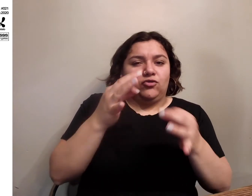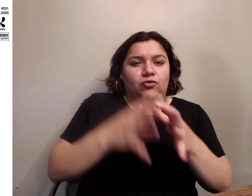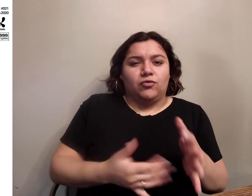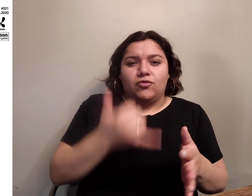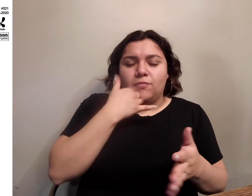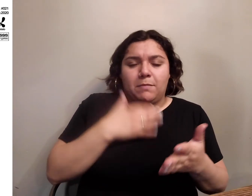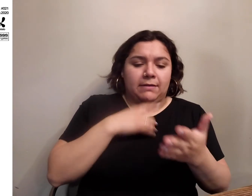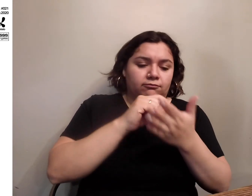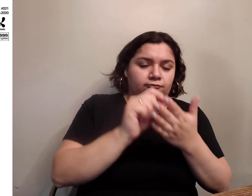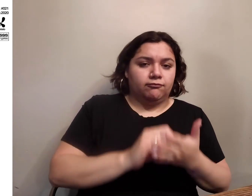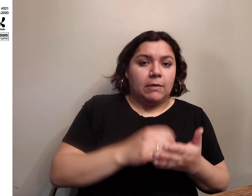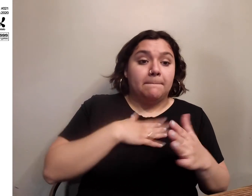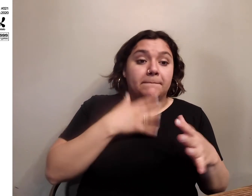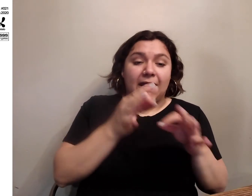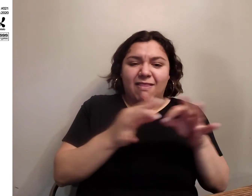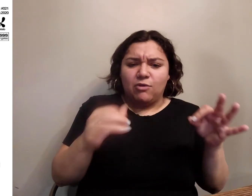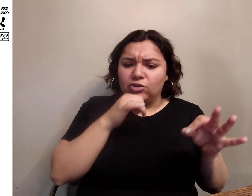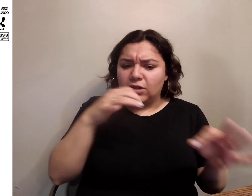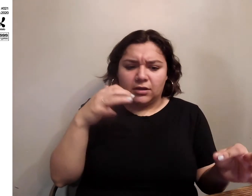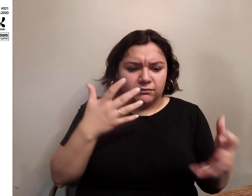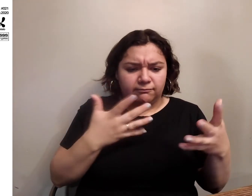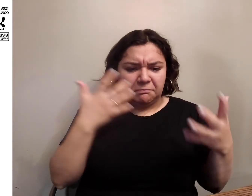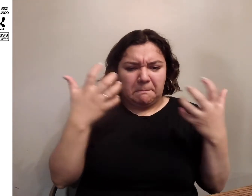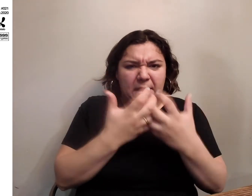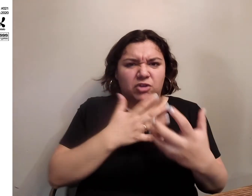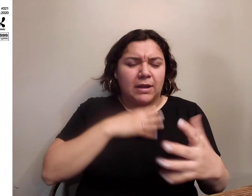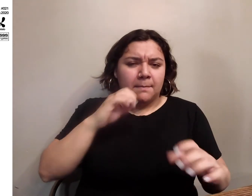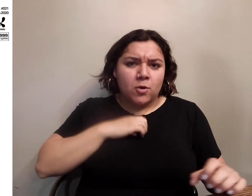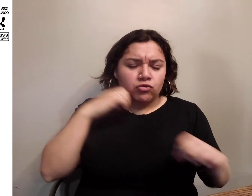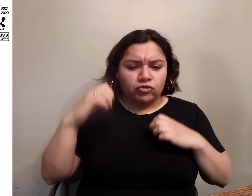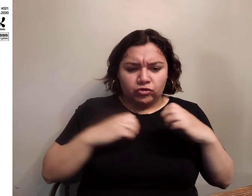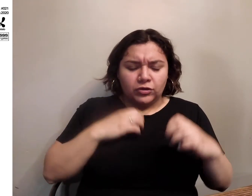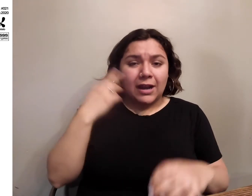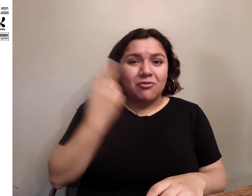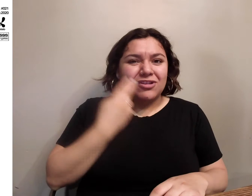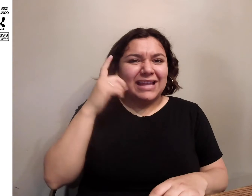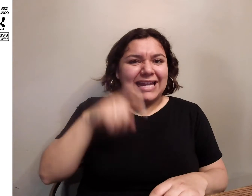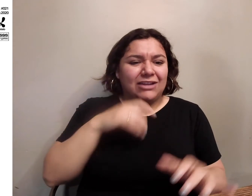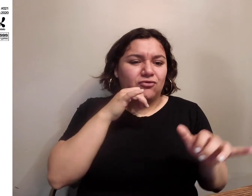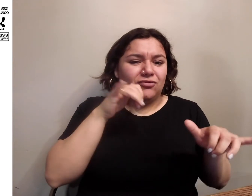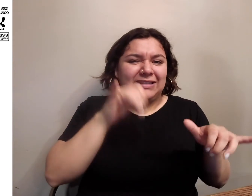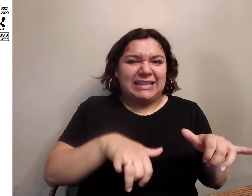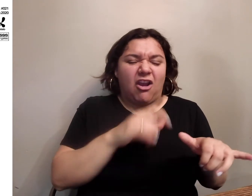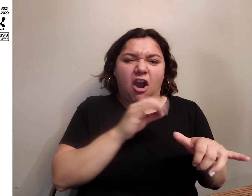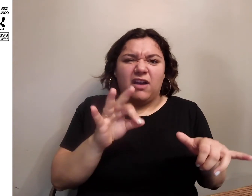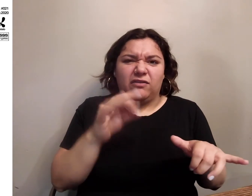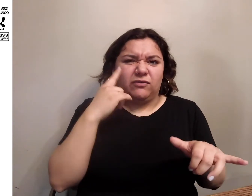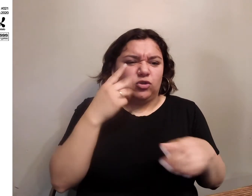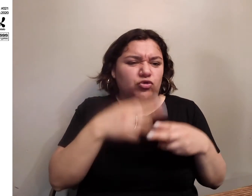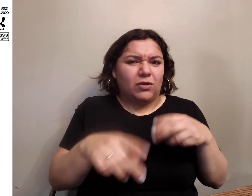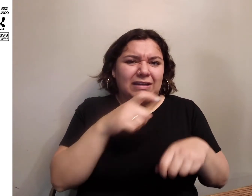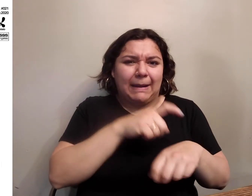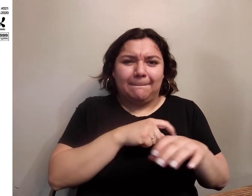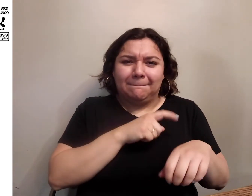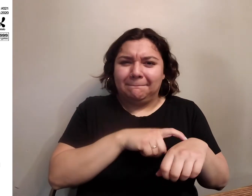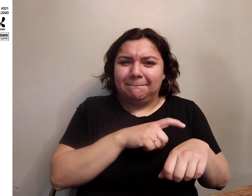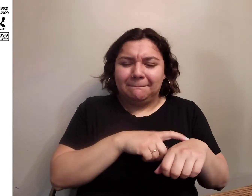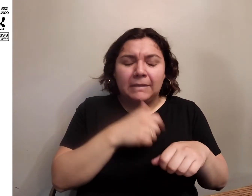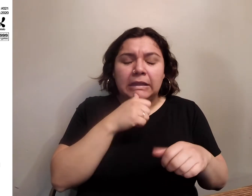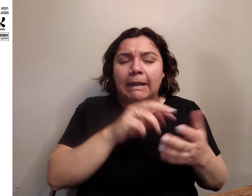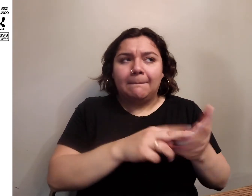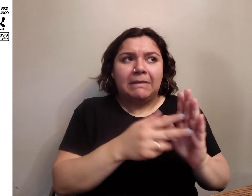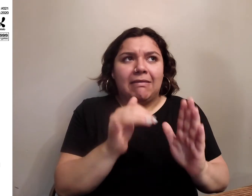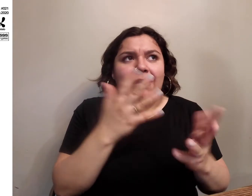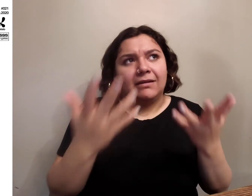up with the emotions I was feeling. And I realized I need to stay turned off for a little while. I don't mean like,